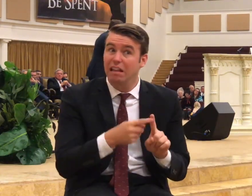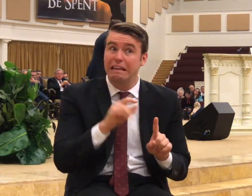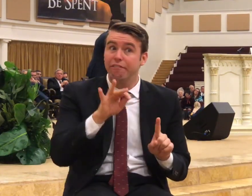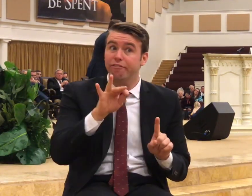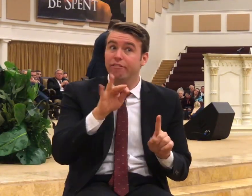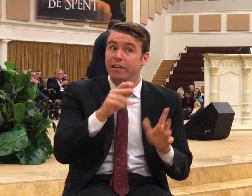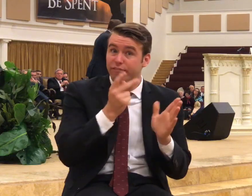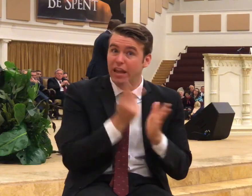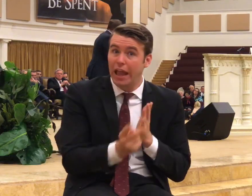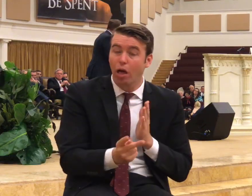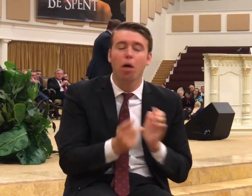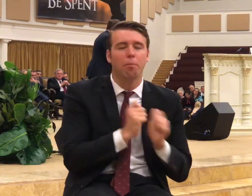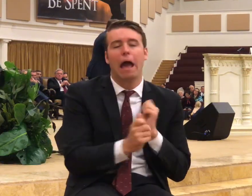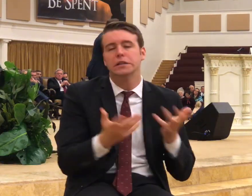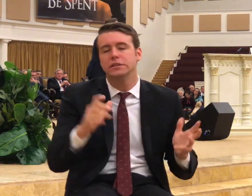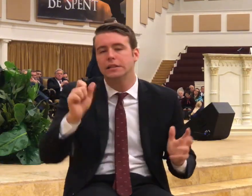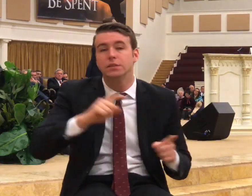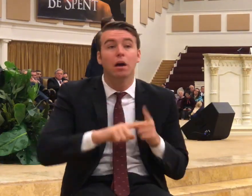pressure,